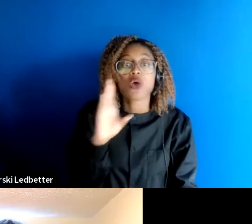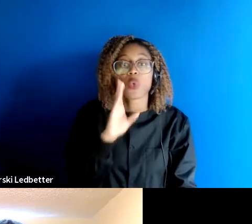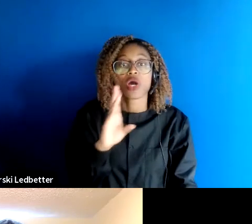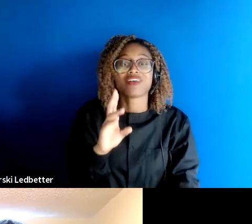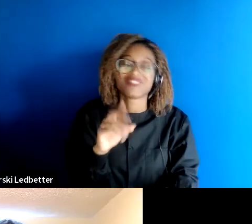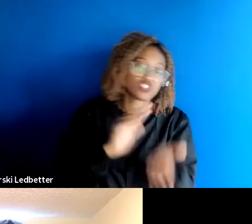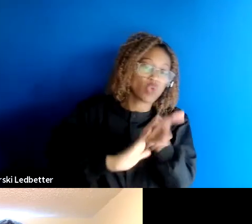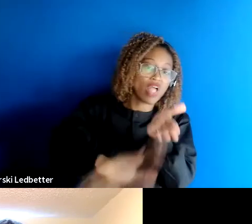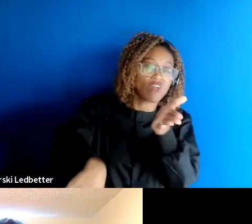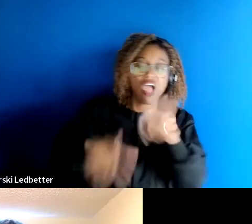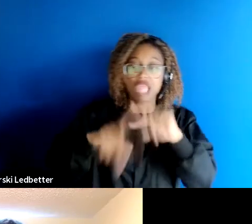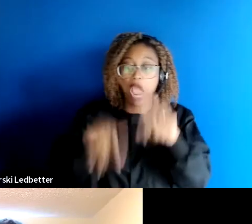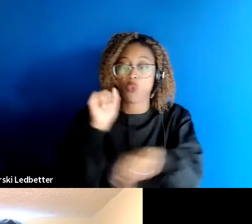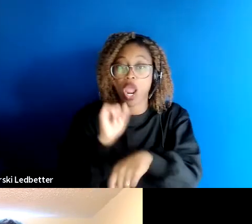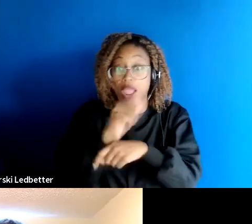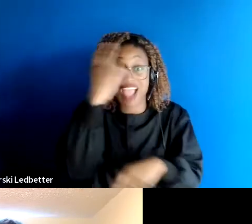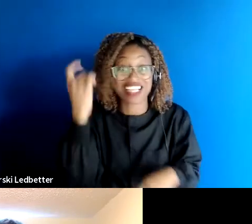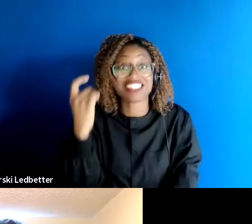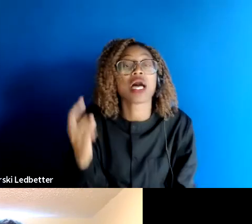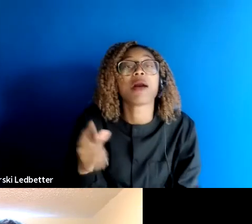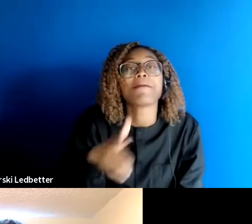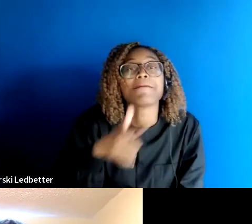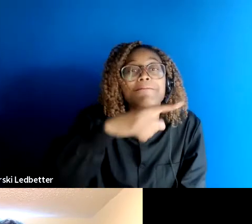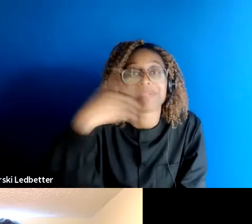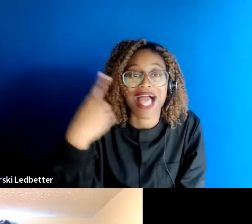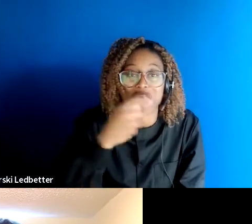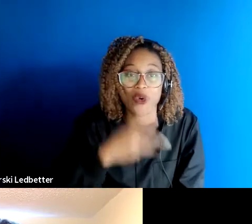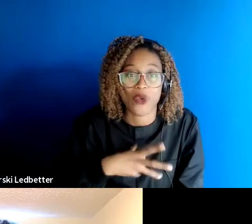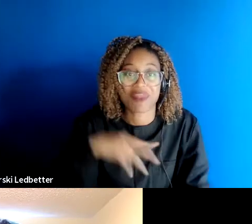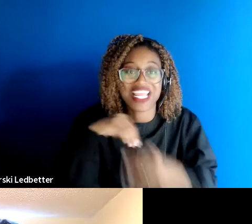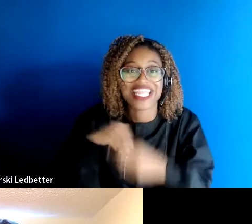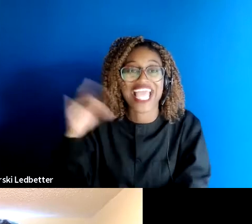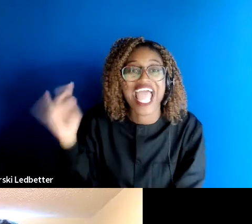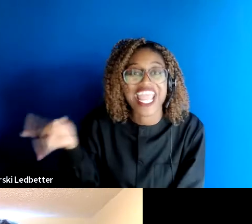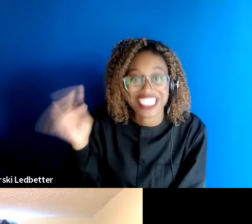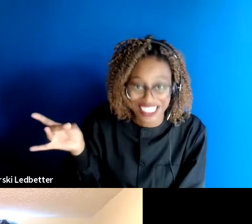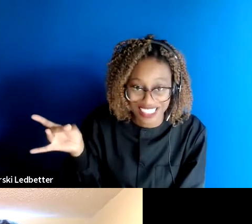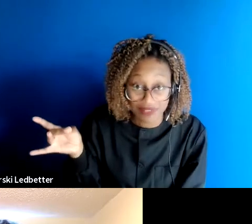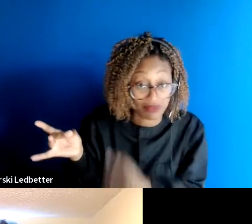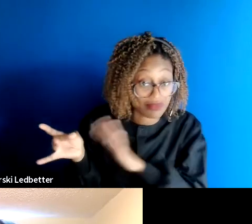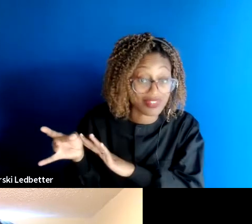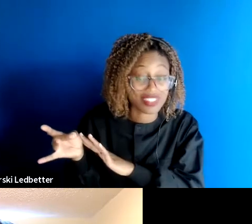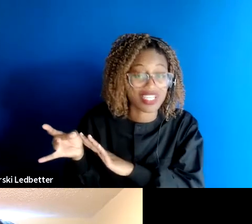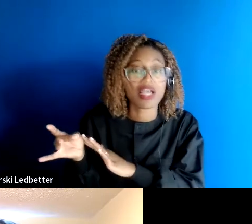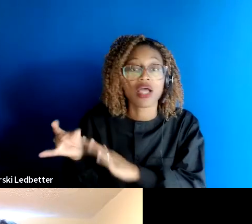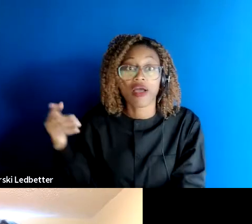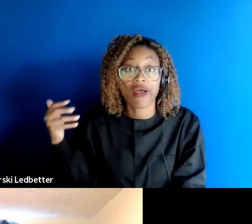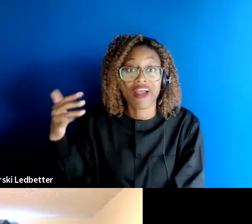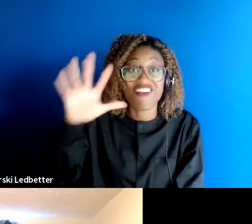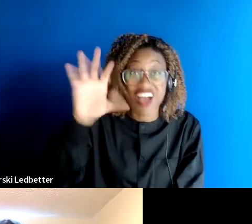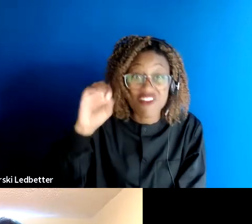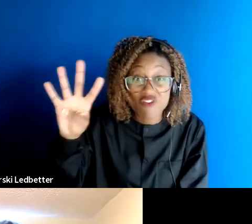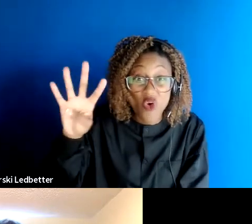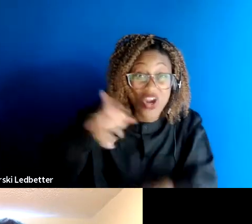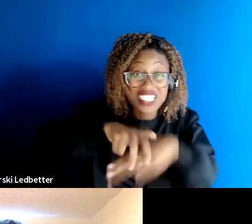disqualified for work simply for being Black women in the 80s. And we're talking about the 504 sit-in that